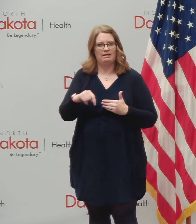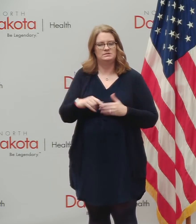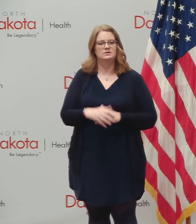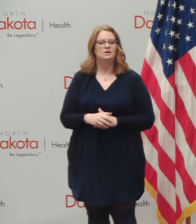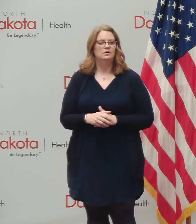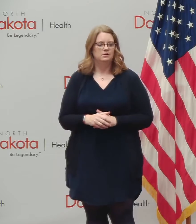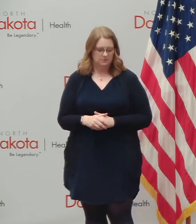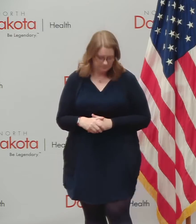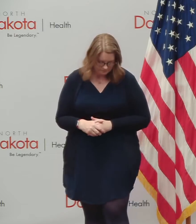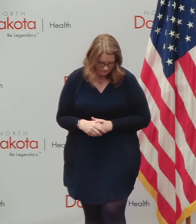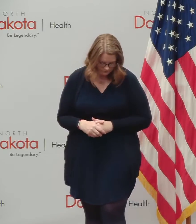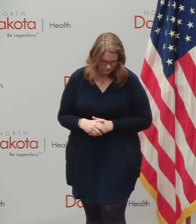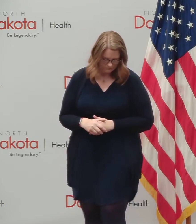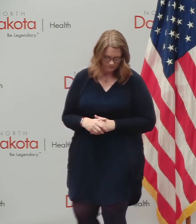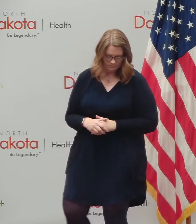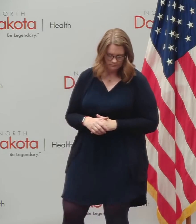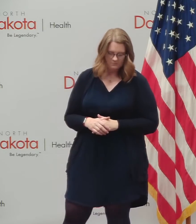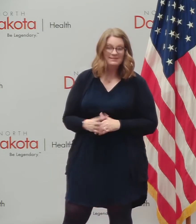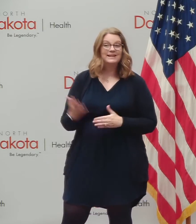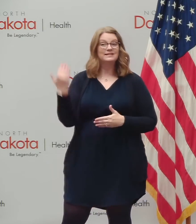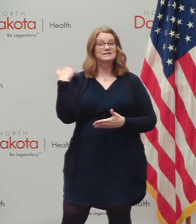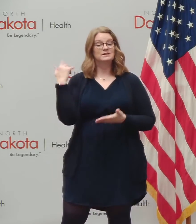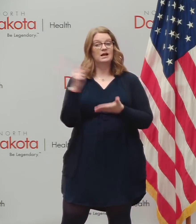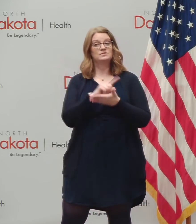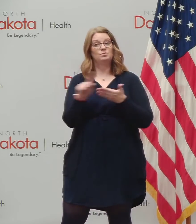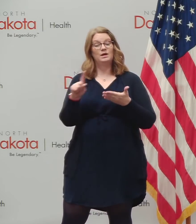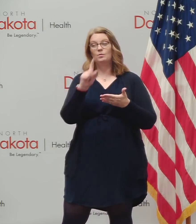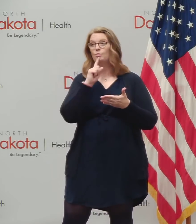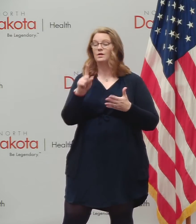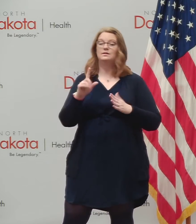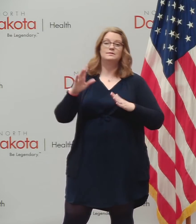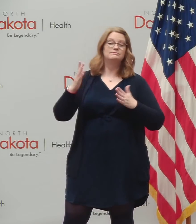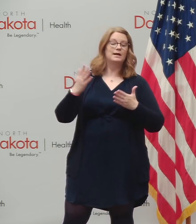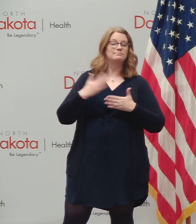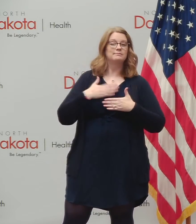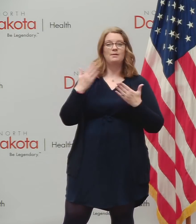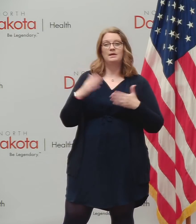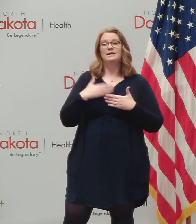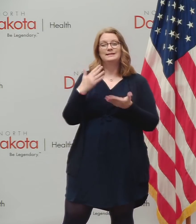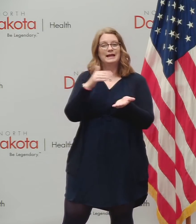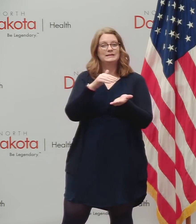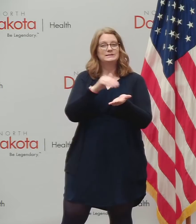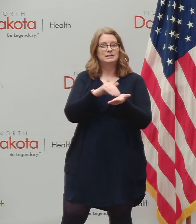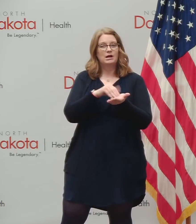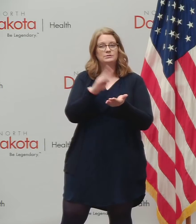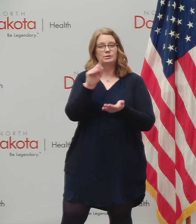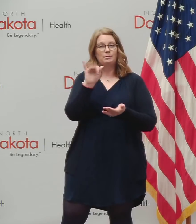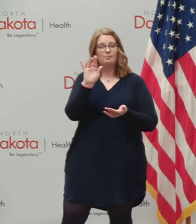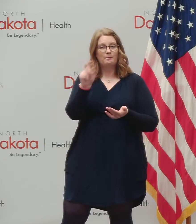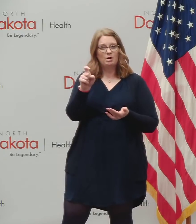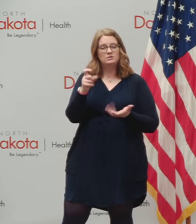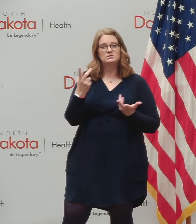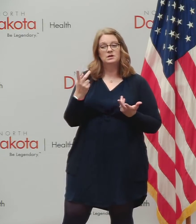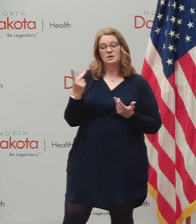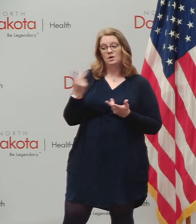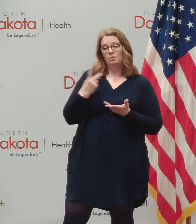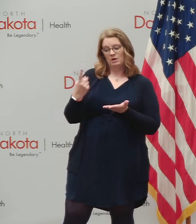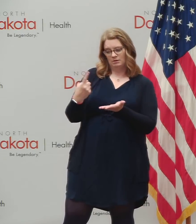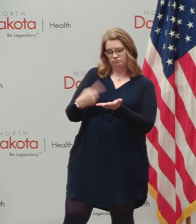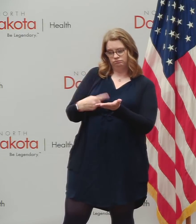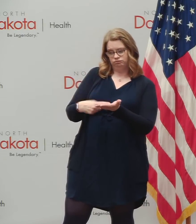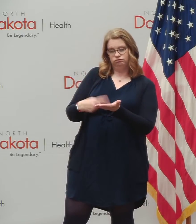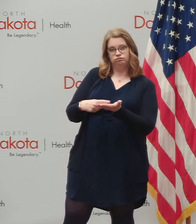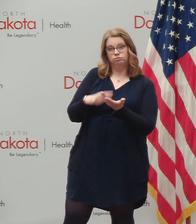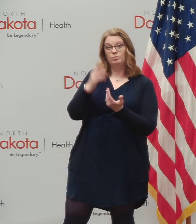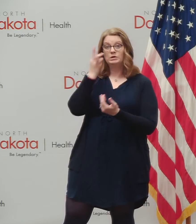We were pleased this last week to welcome Dr. Birx back to North Dakota. We had some very collaborative meetings with both